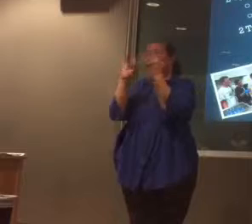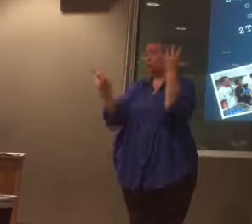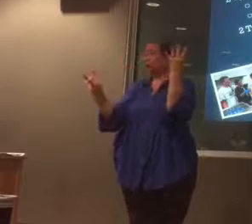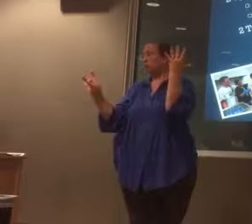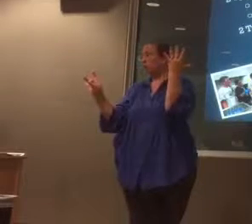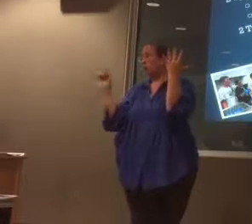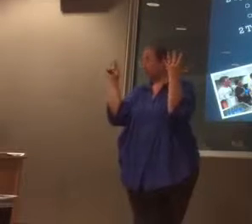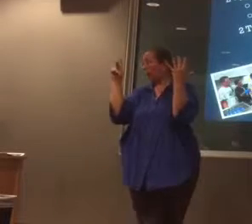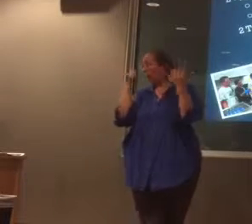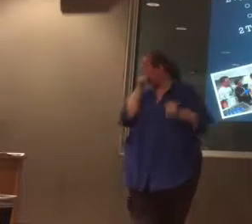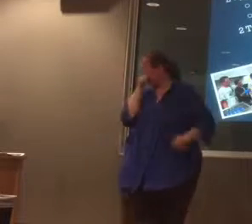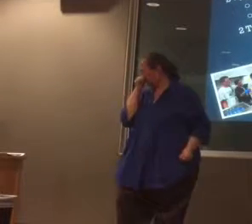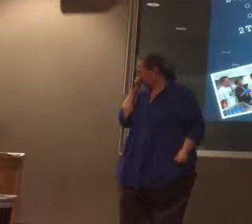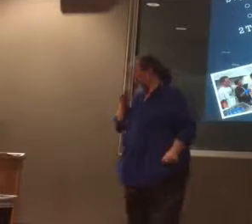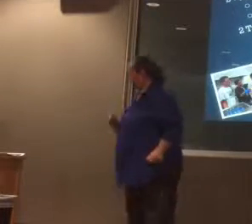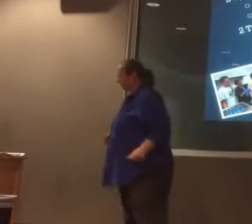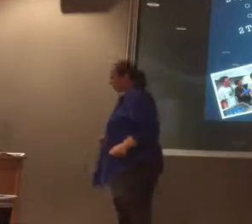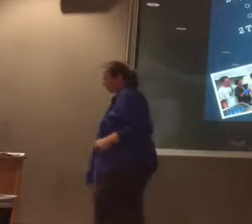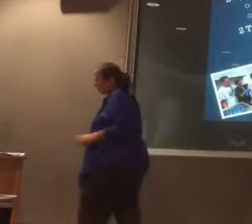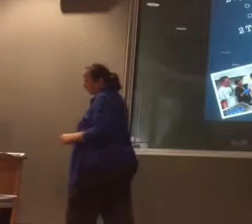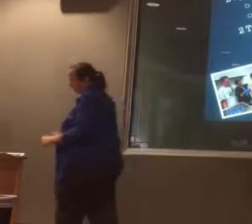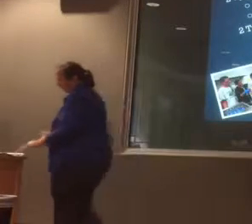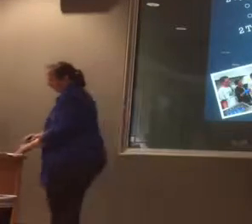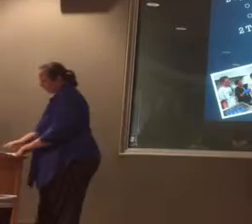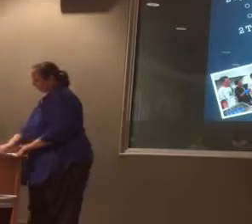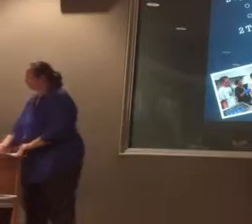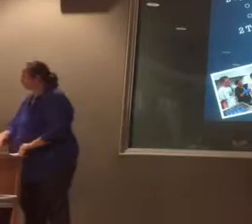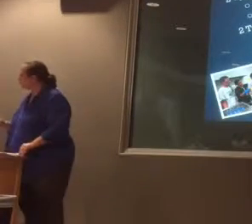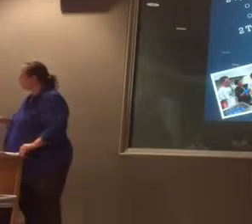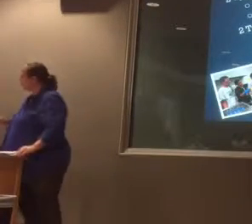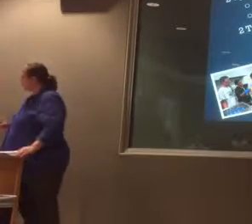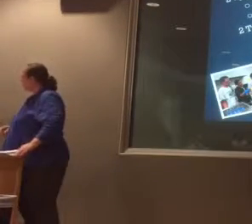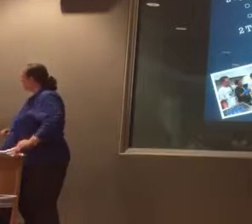So we'll talk a little bit more about those options in a bit.